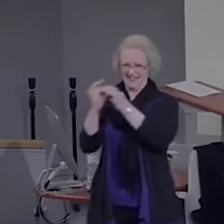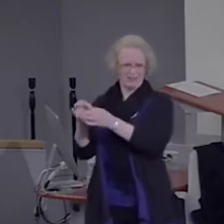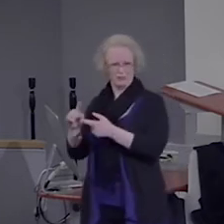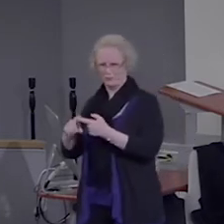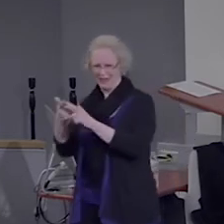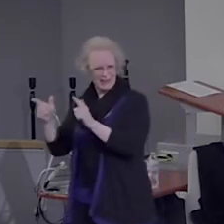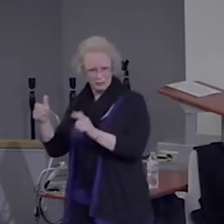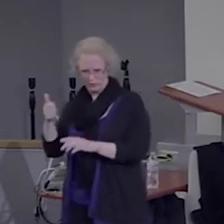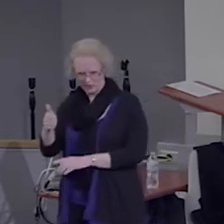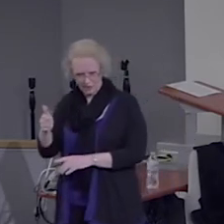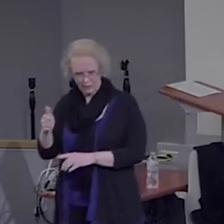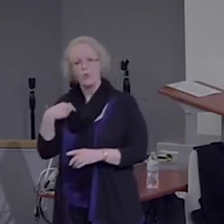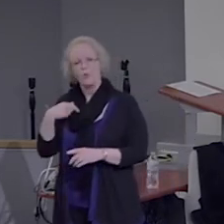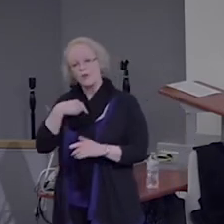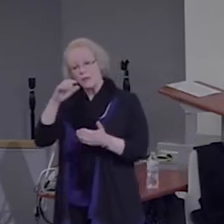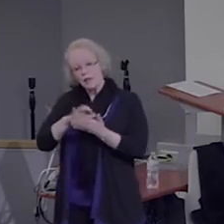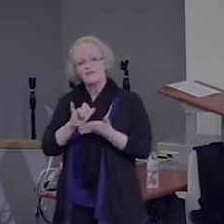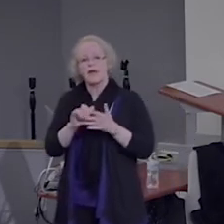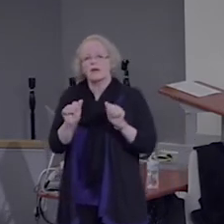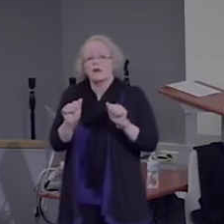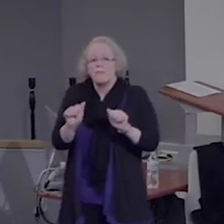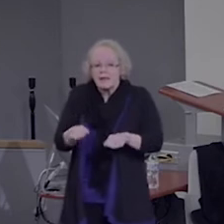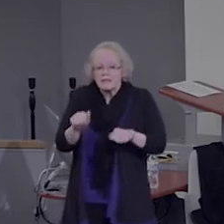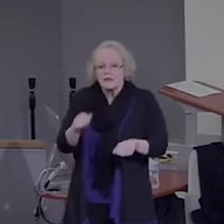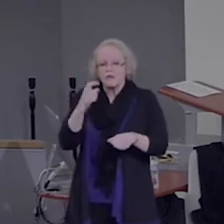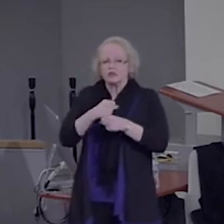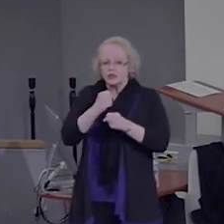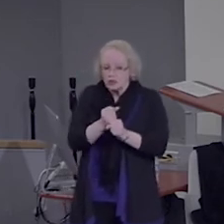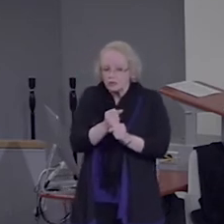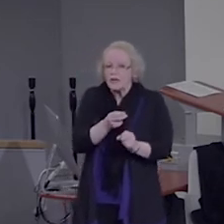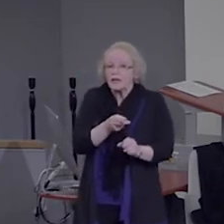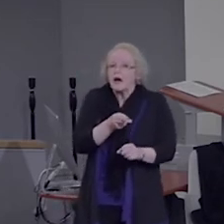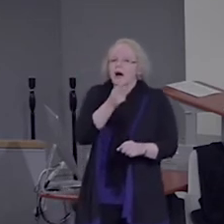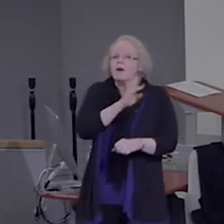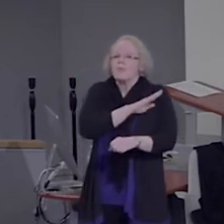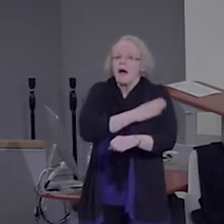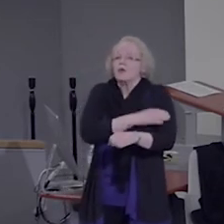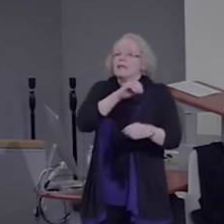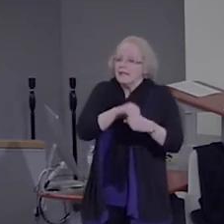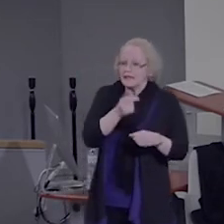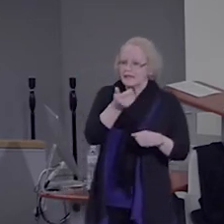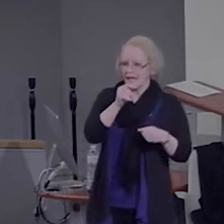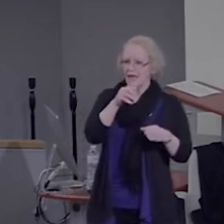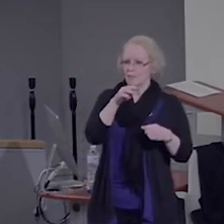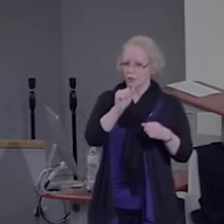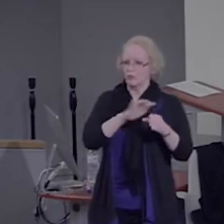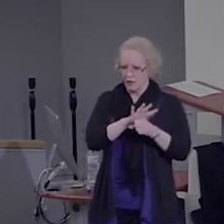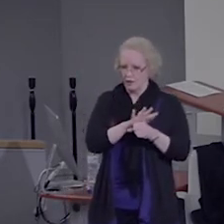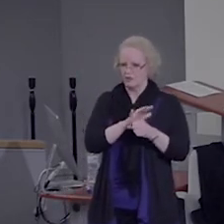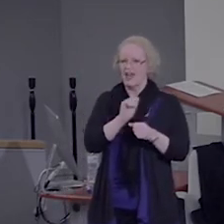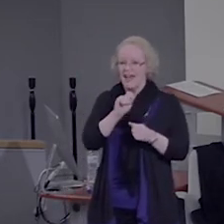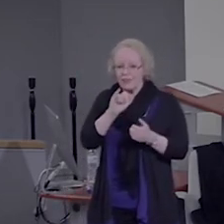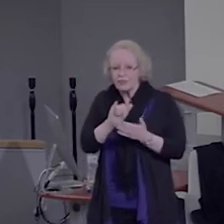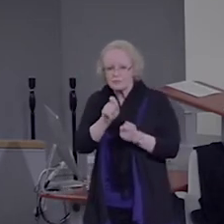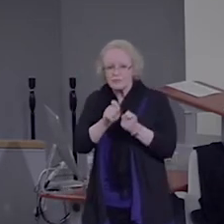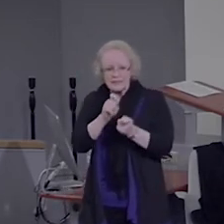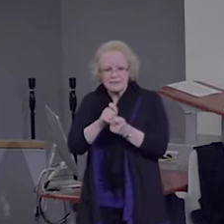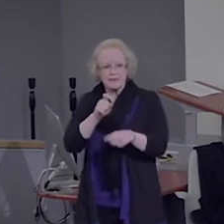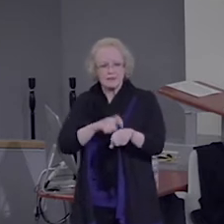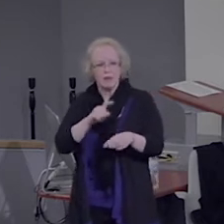that the capacity to generate higher power in the gamma range at these crucial developmental periods where the child is having